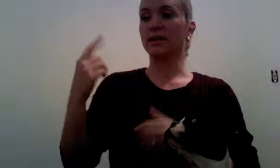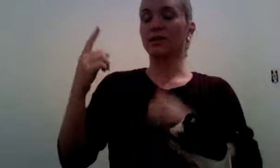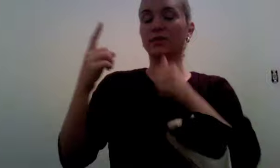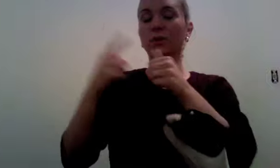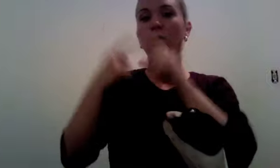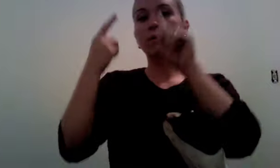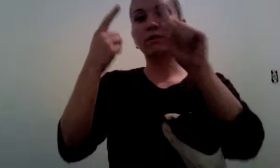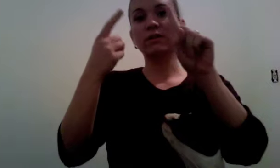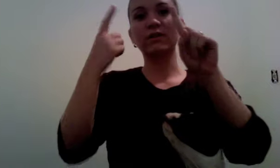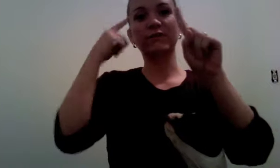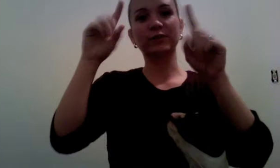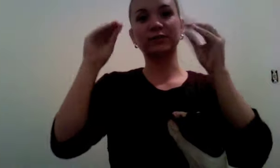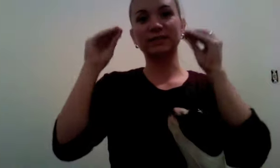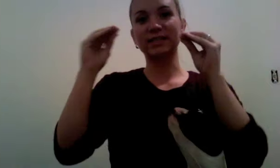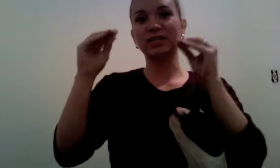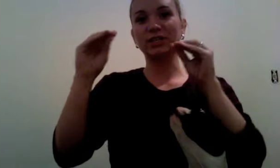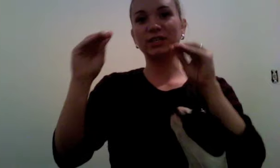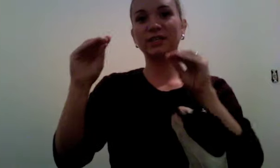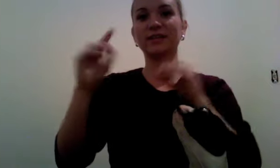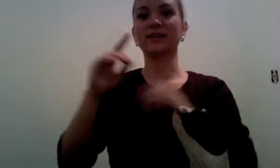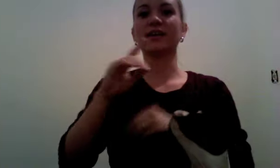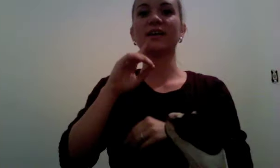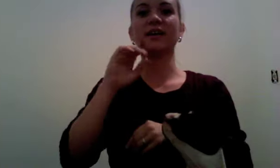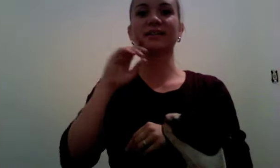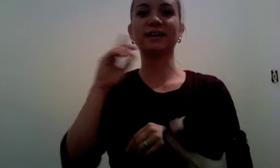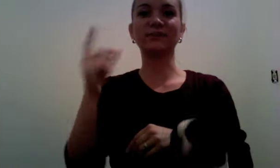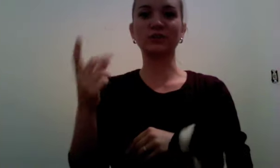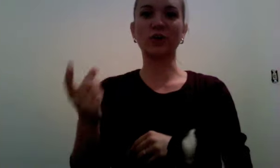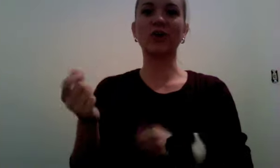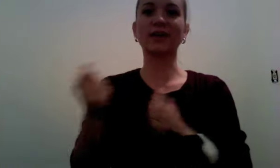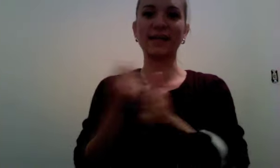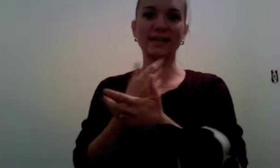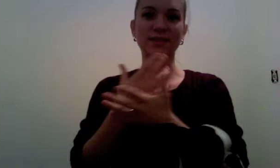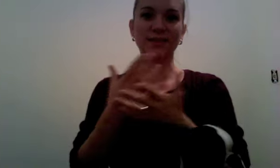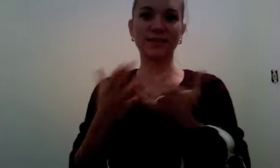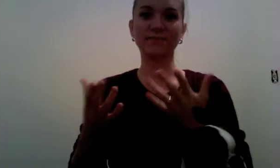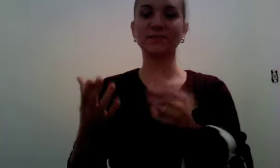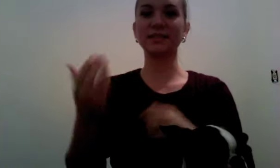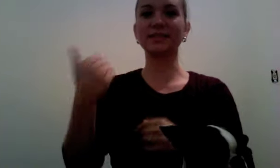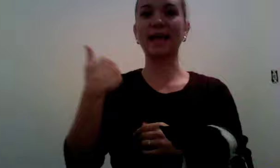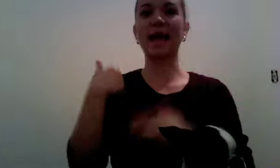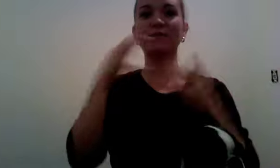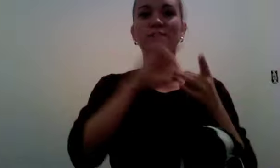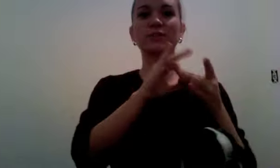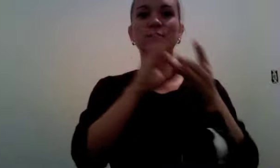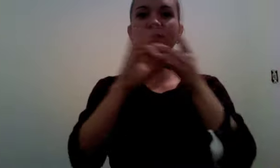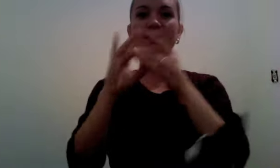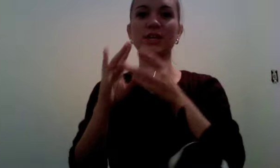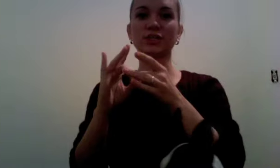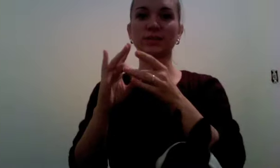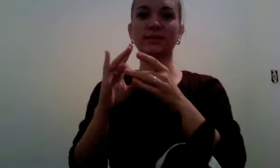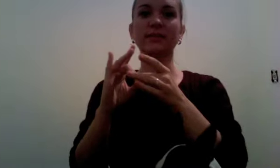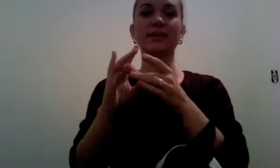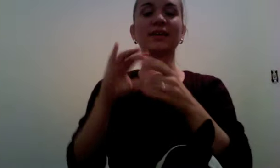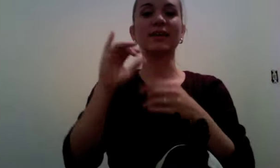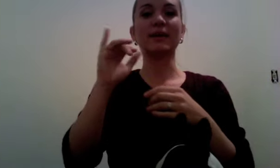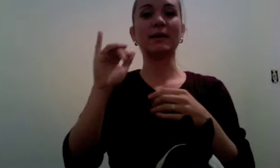The goal for teaching a deaf dog anything is to have an association. And